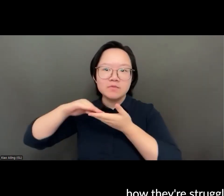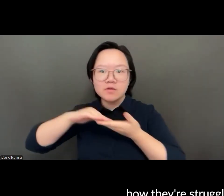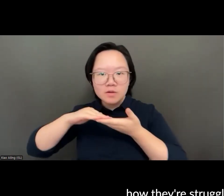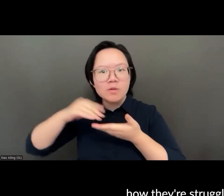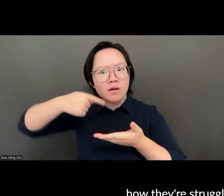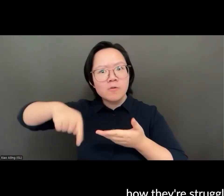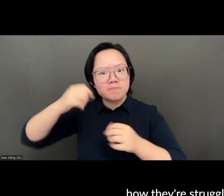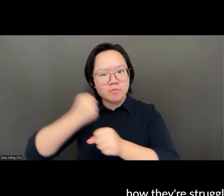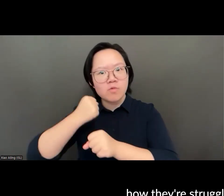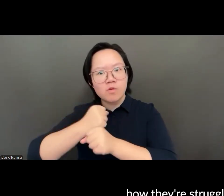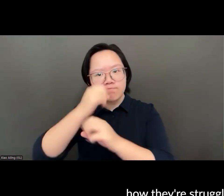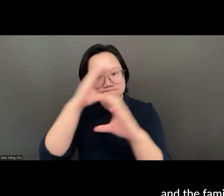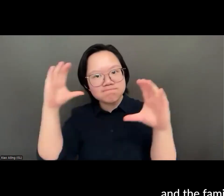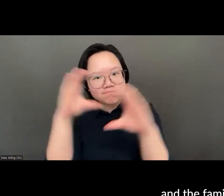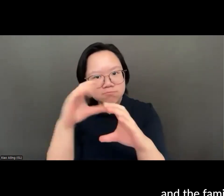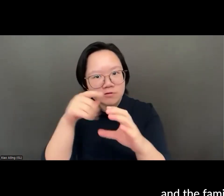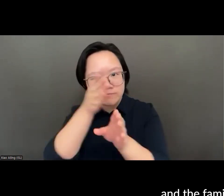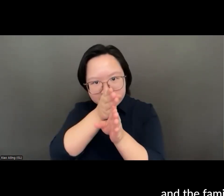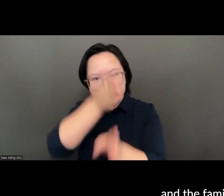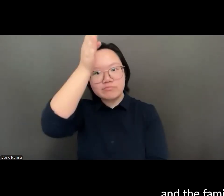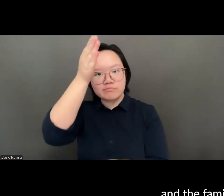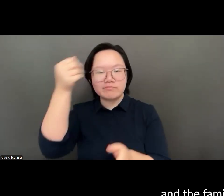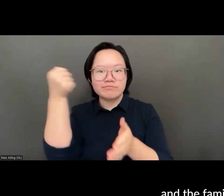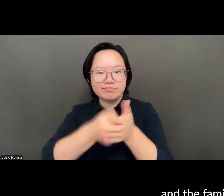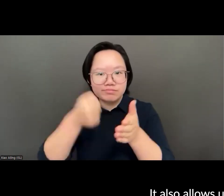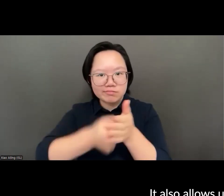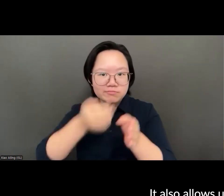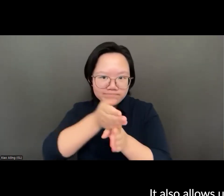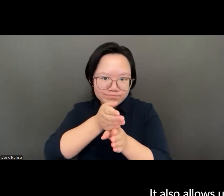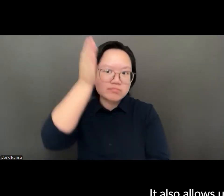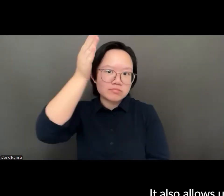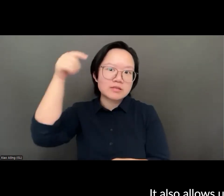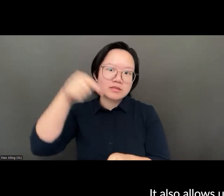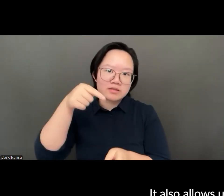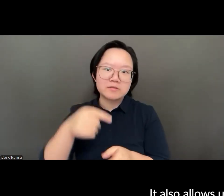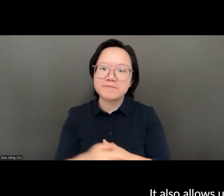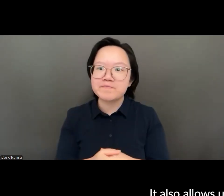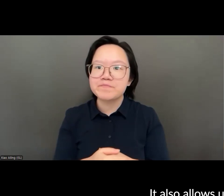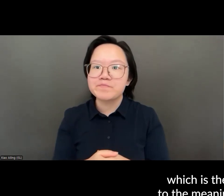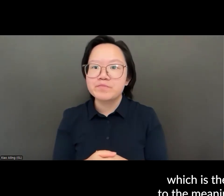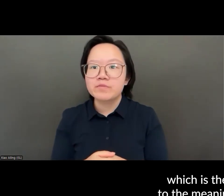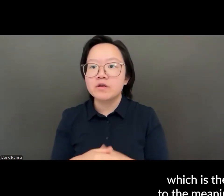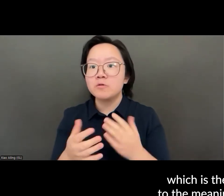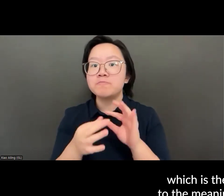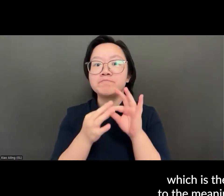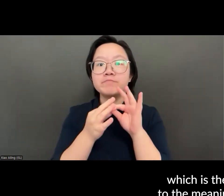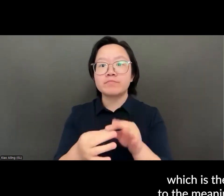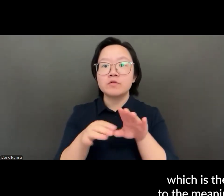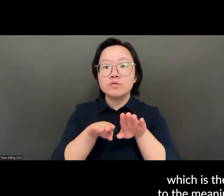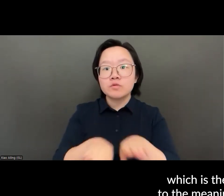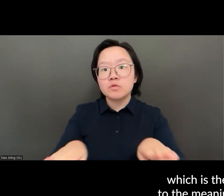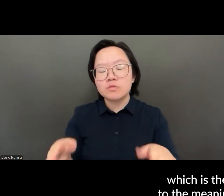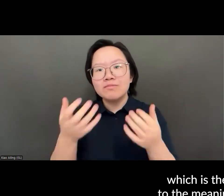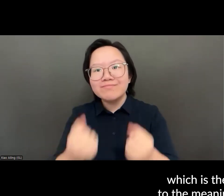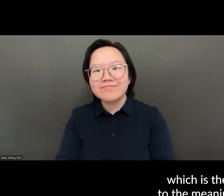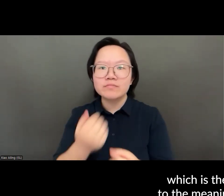are struggling, and their hopes and the family dynamics. It also allows us to build trust, which is the first